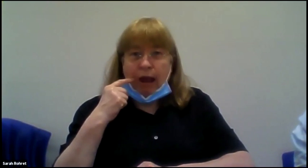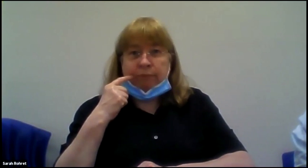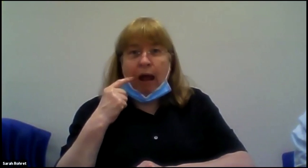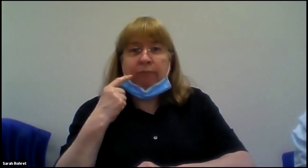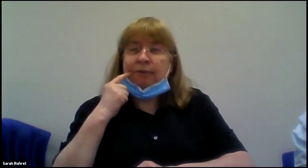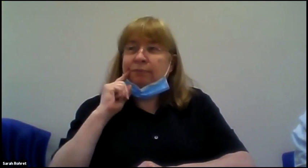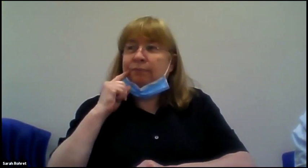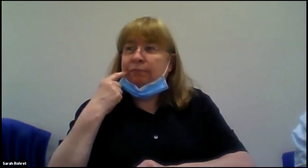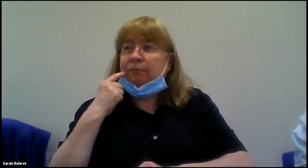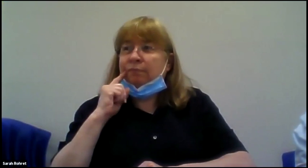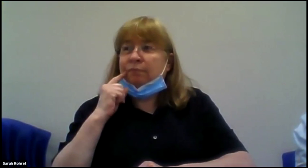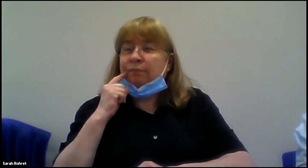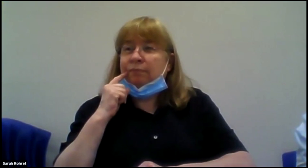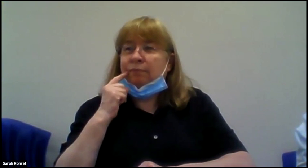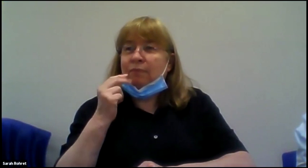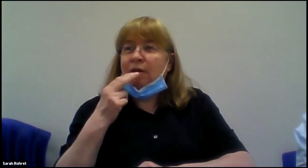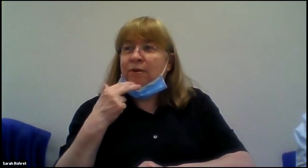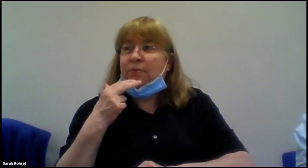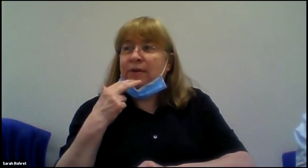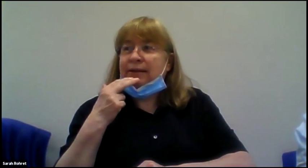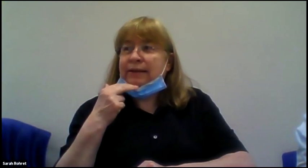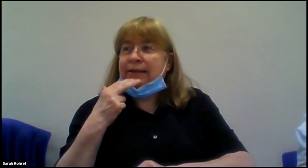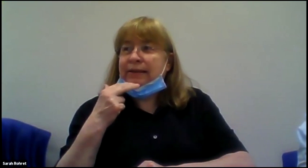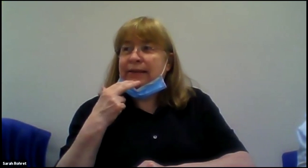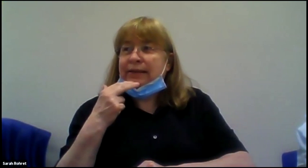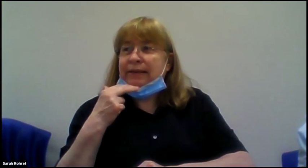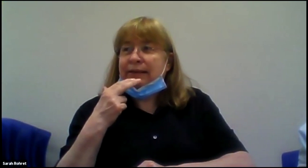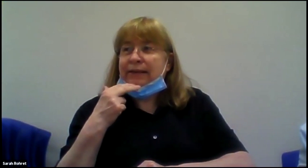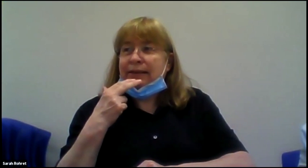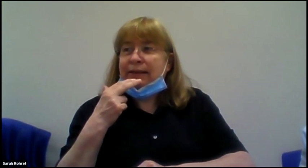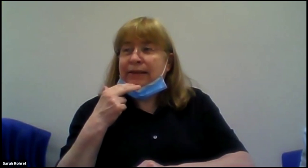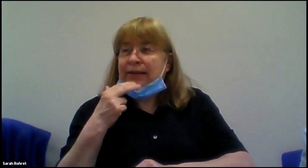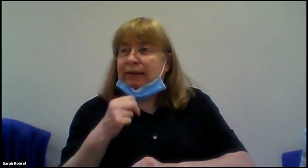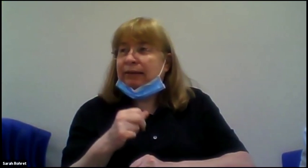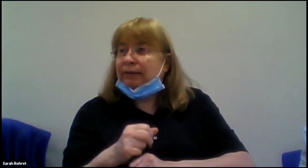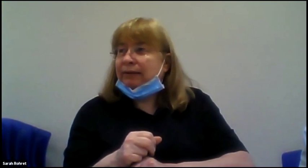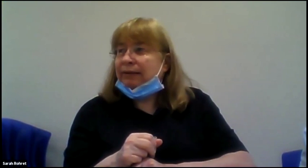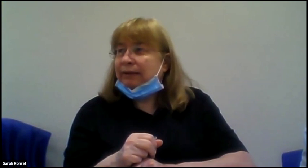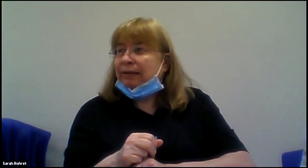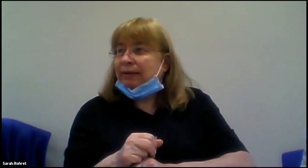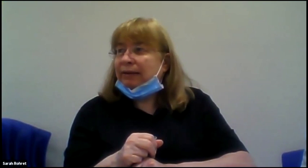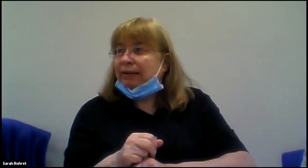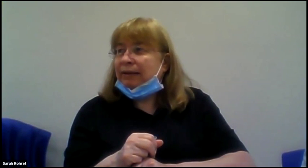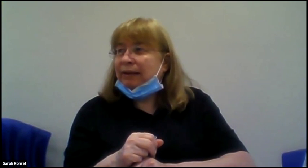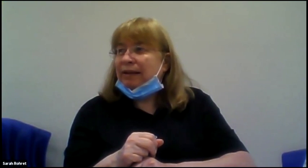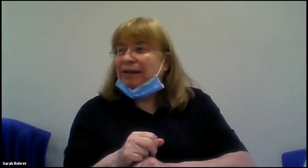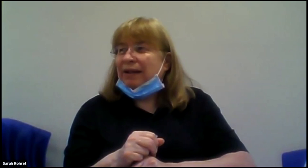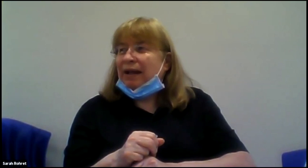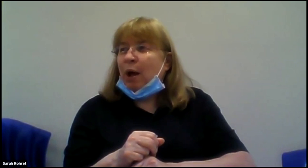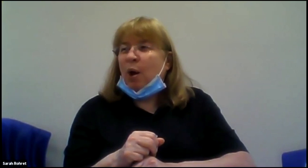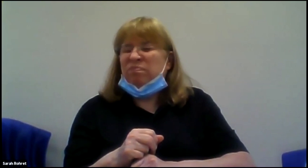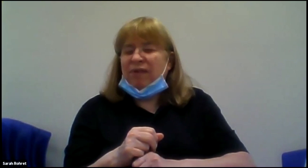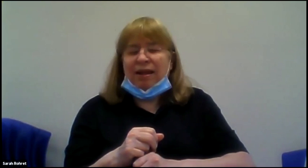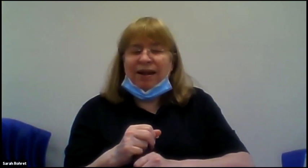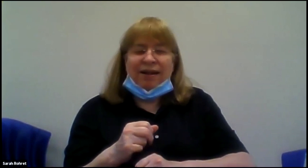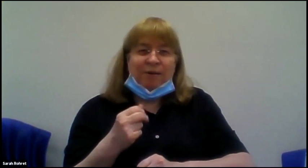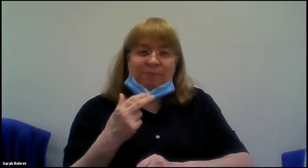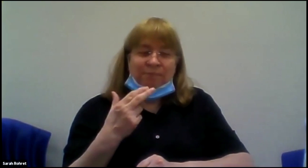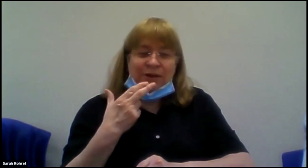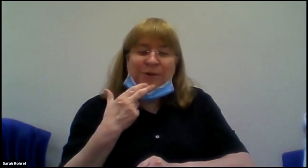So what's sweets? Because that's okay. So I've seen people do this and go sweets, but that's not. Oh, Okay. no. Okay.